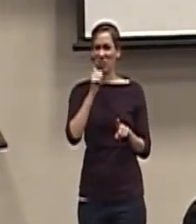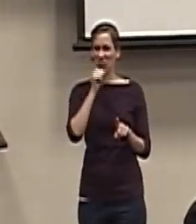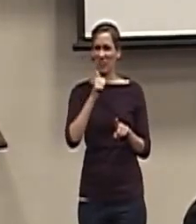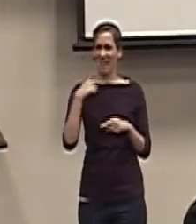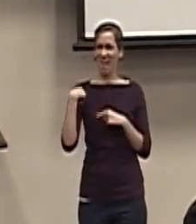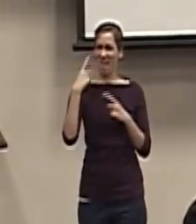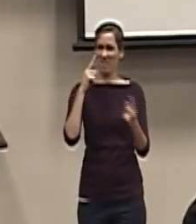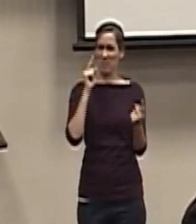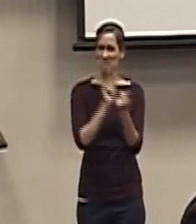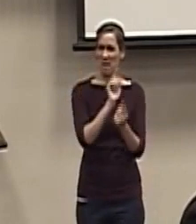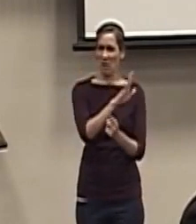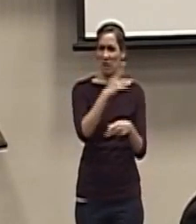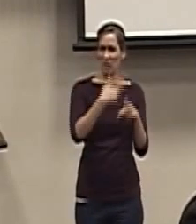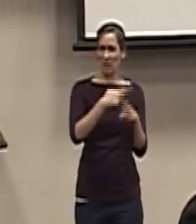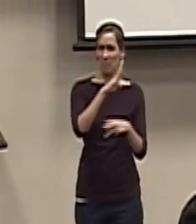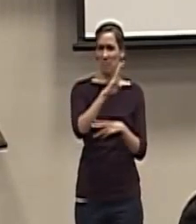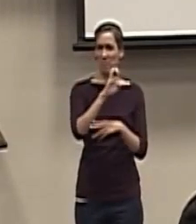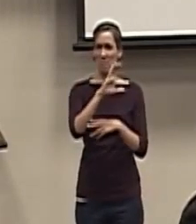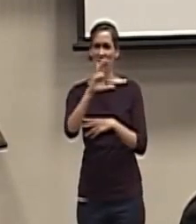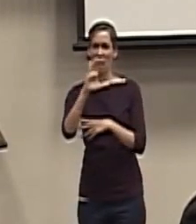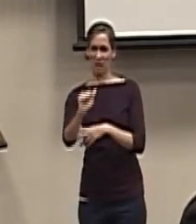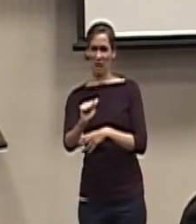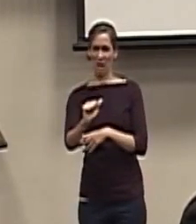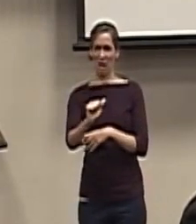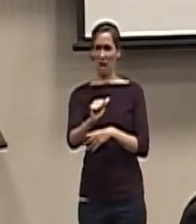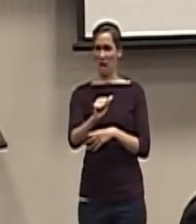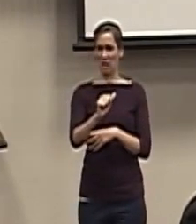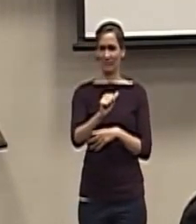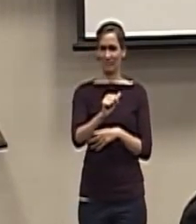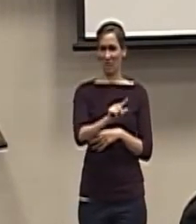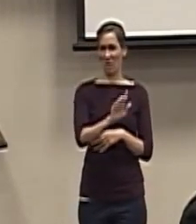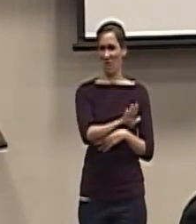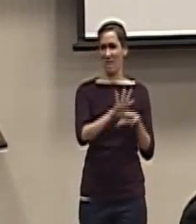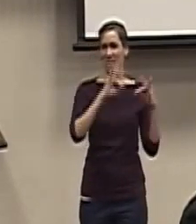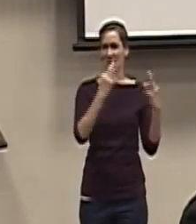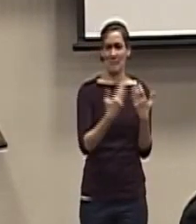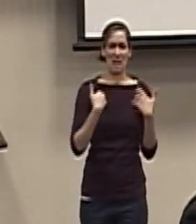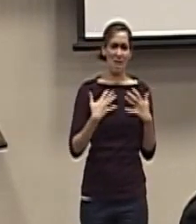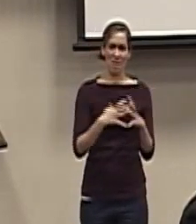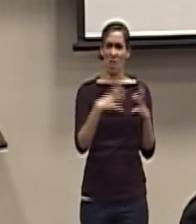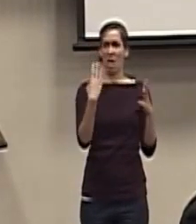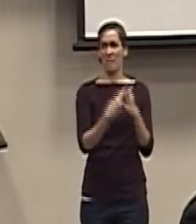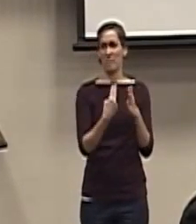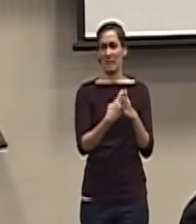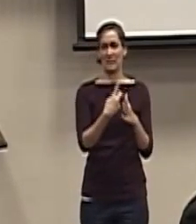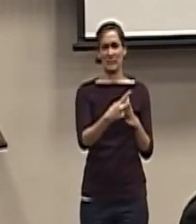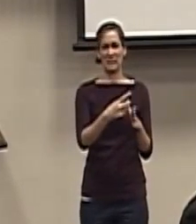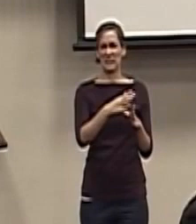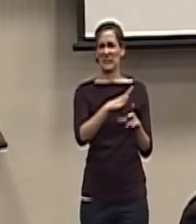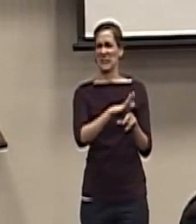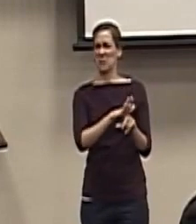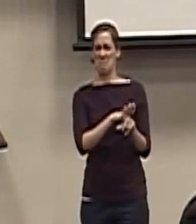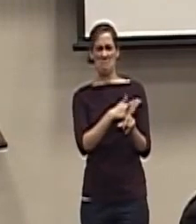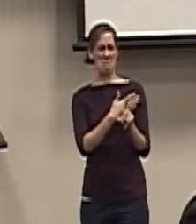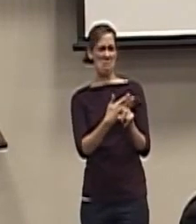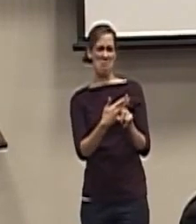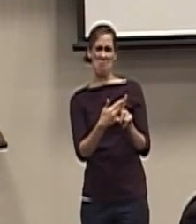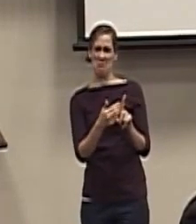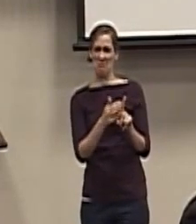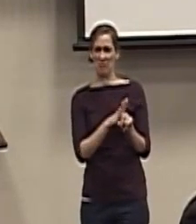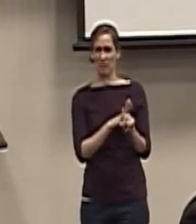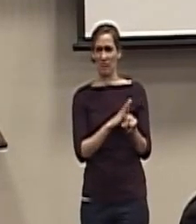Becca's family had lots of money, but Becca was just as spoiled as she could be. But Becca also had some real-world problems. Her father's